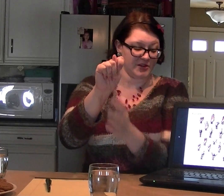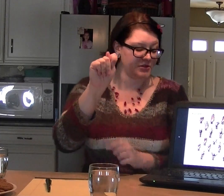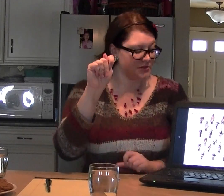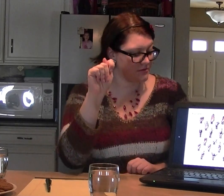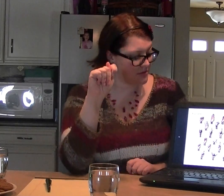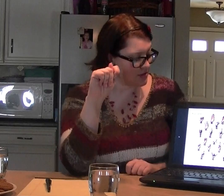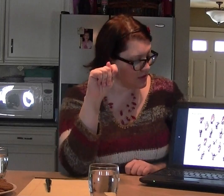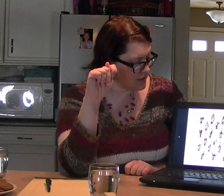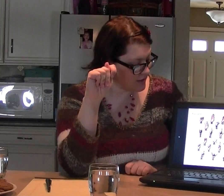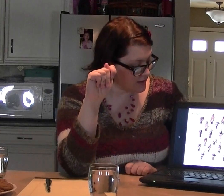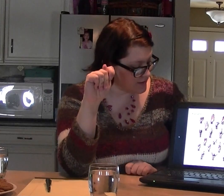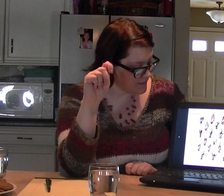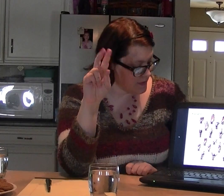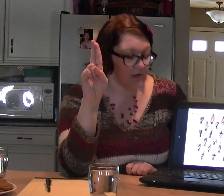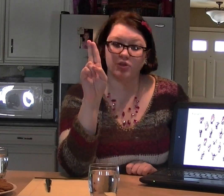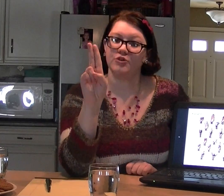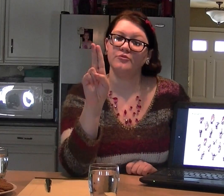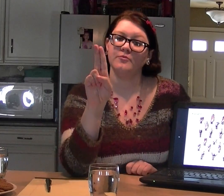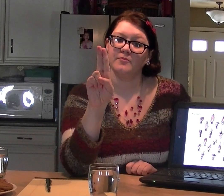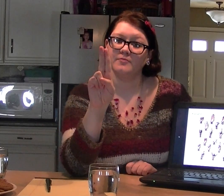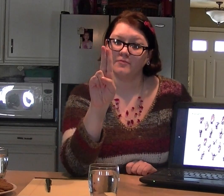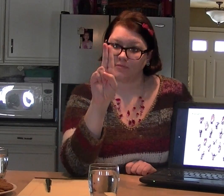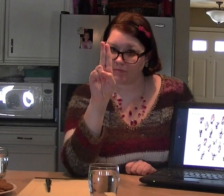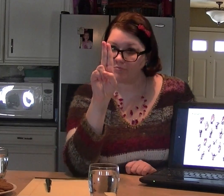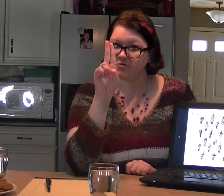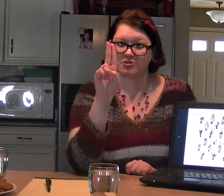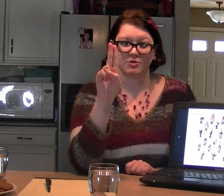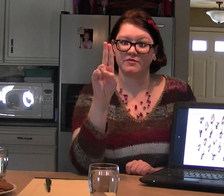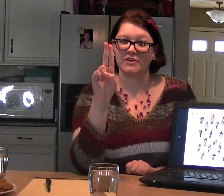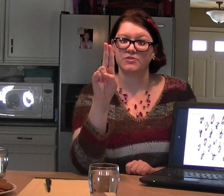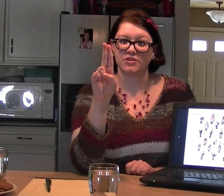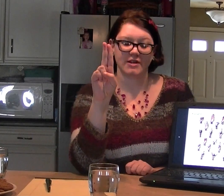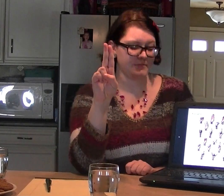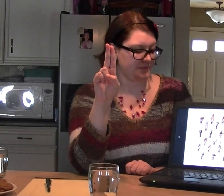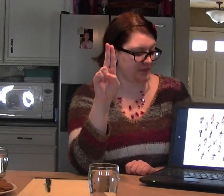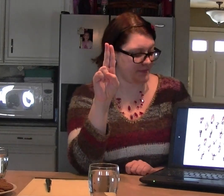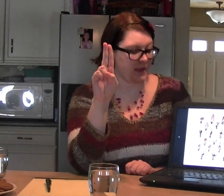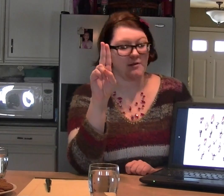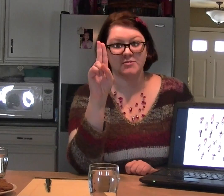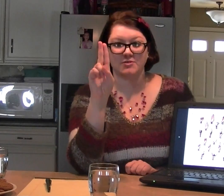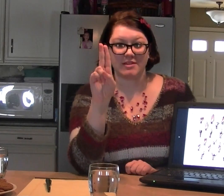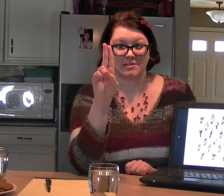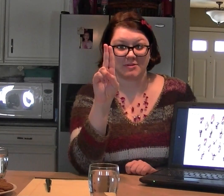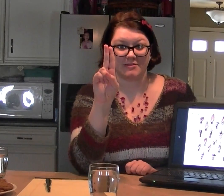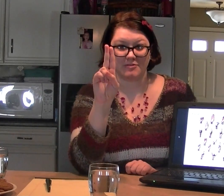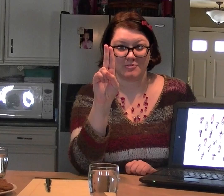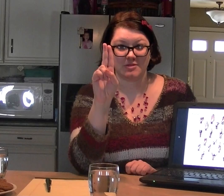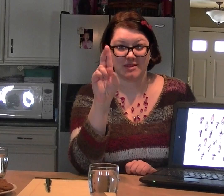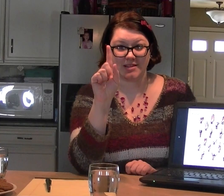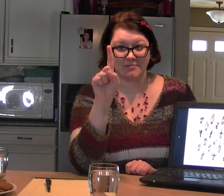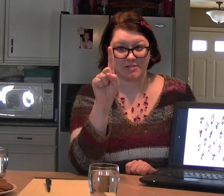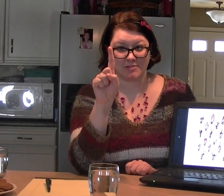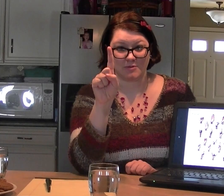fingers. U, just 2 fingers straight up. Don't get this one confused with D, which is 1